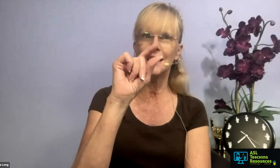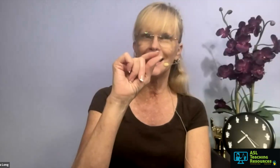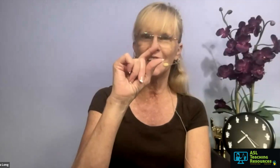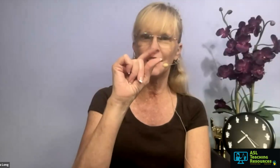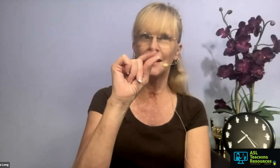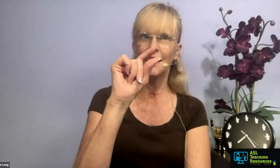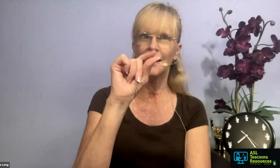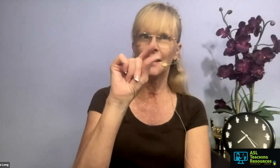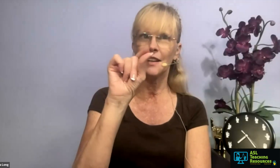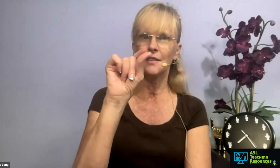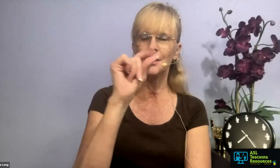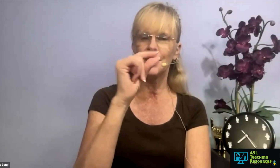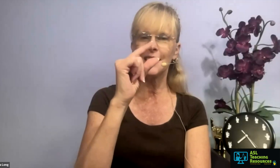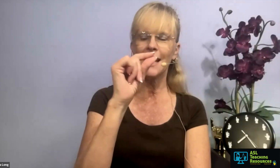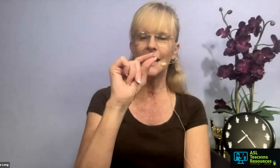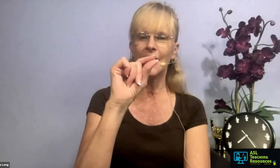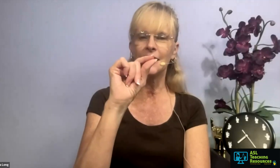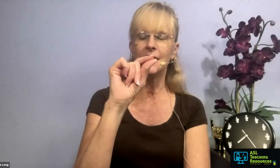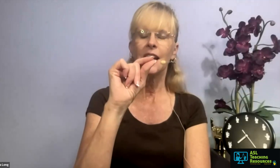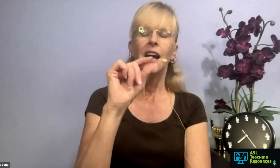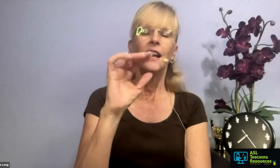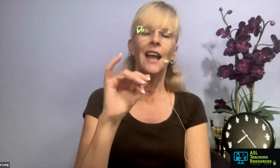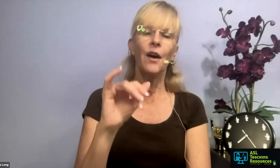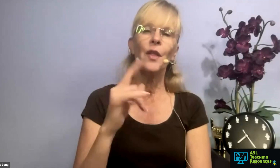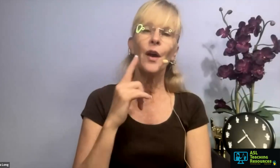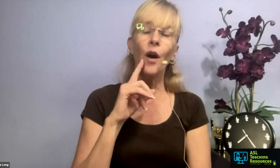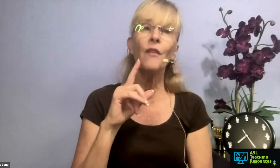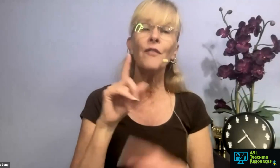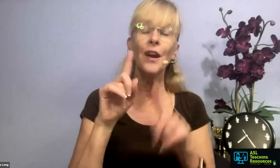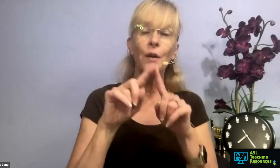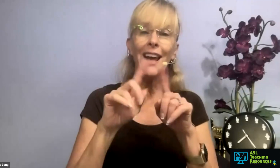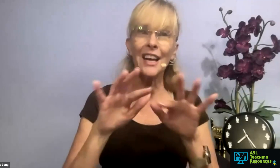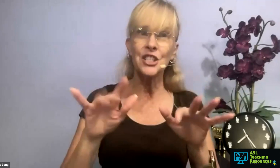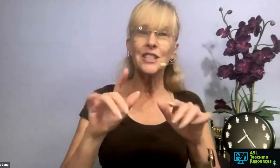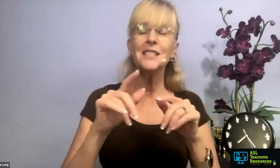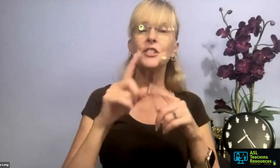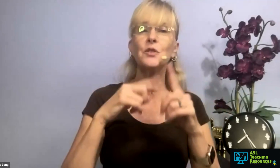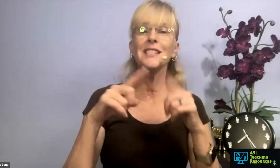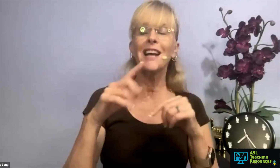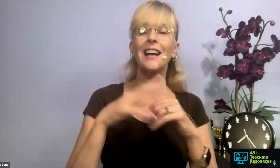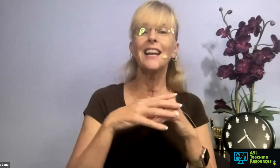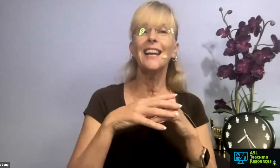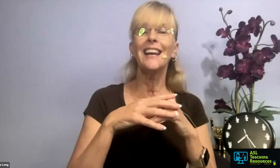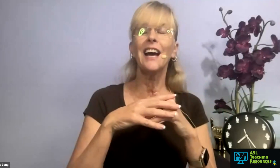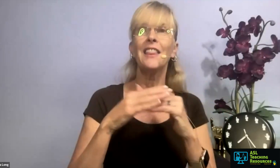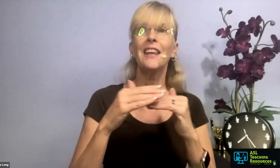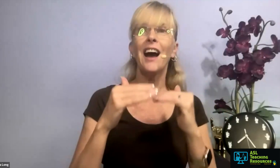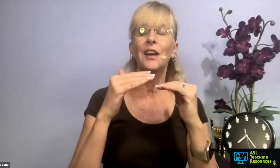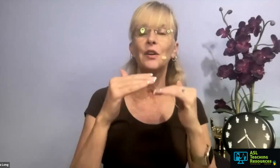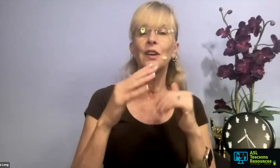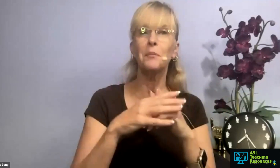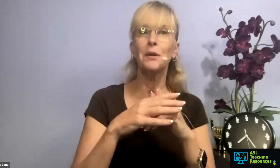20. Just like this. Now, there are variations to signing the higher numbers.